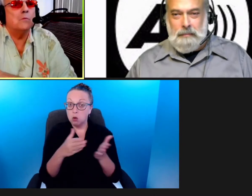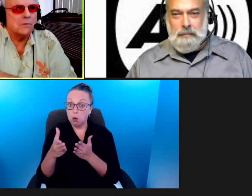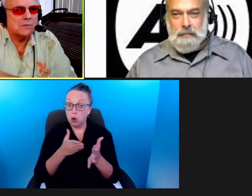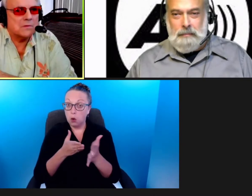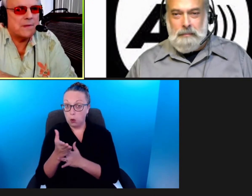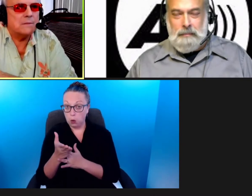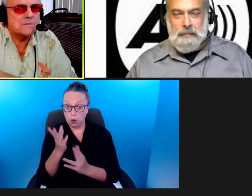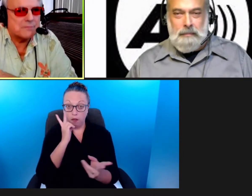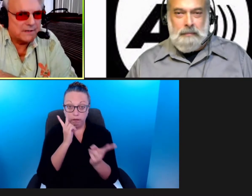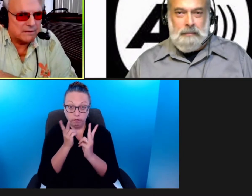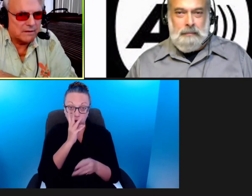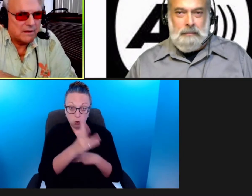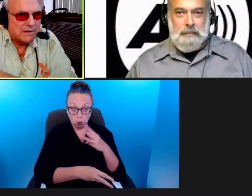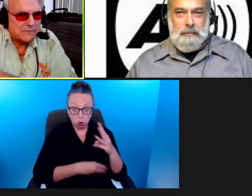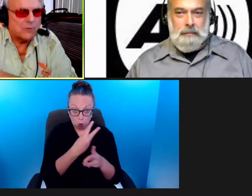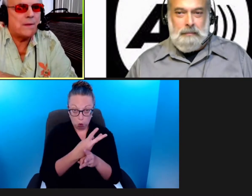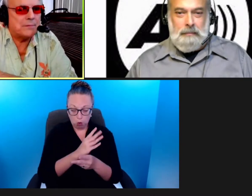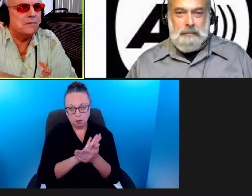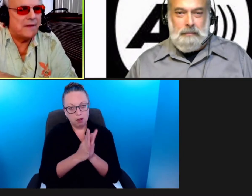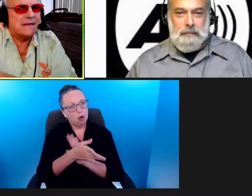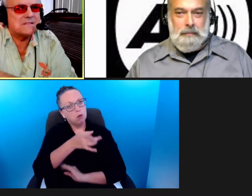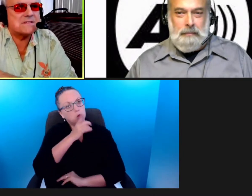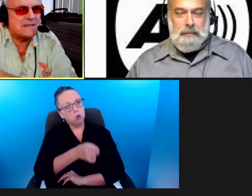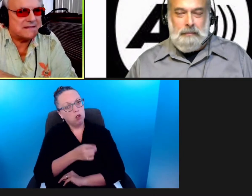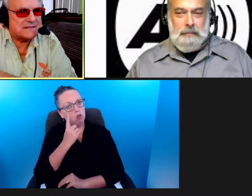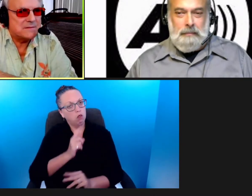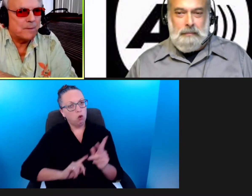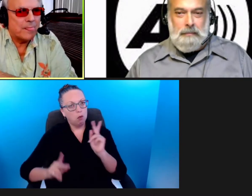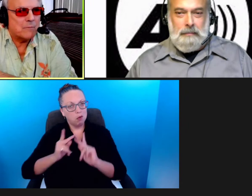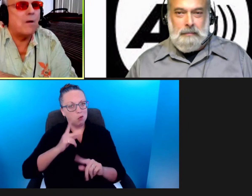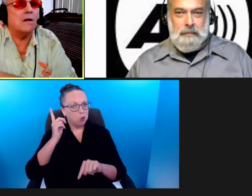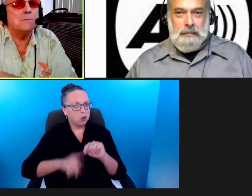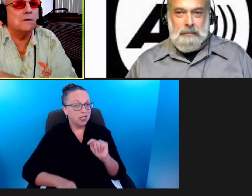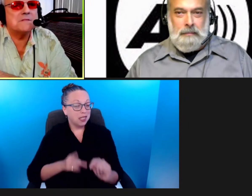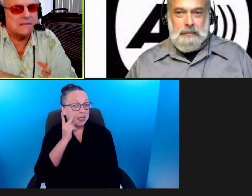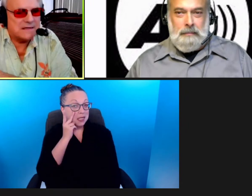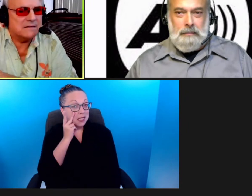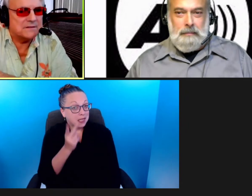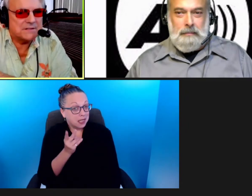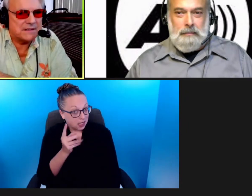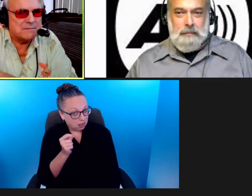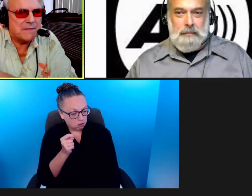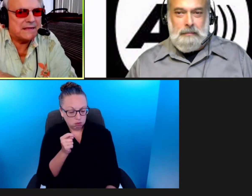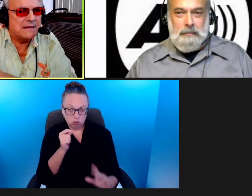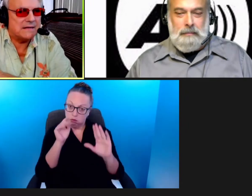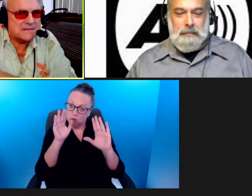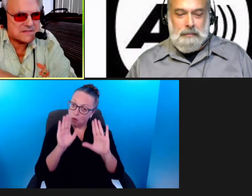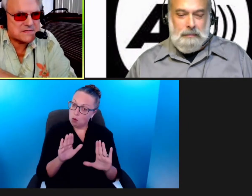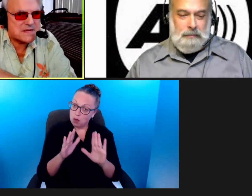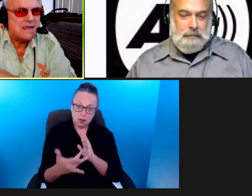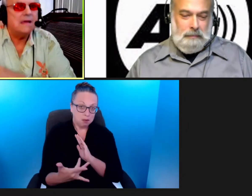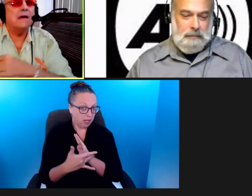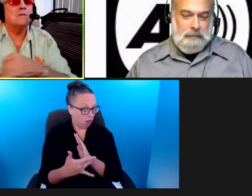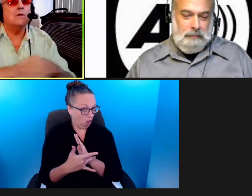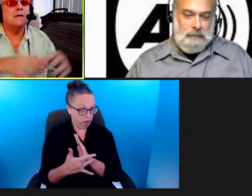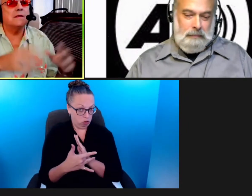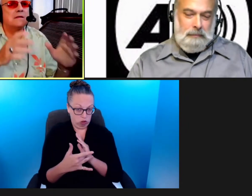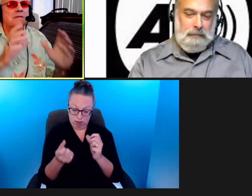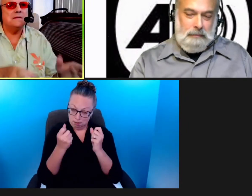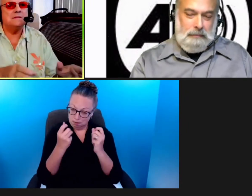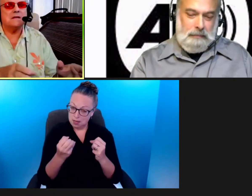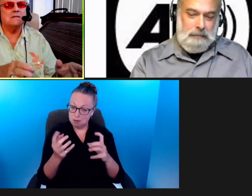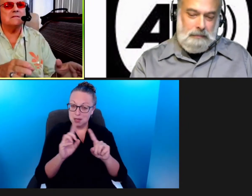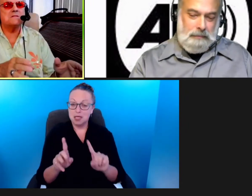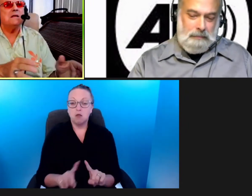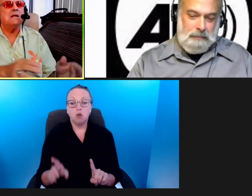visual world becomes real for people who can't see it. Remarkable technology in many guises. And we'll get into